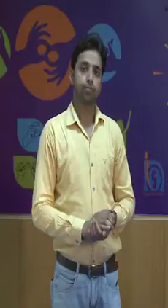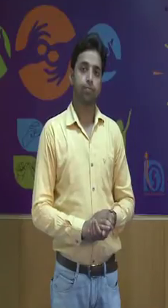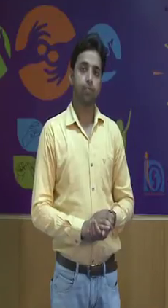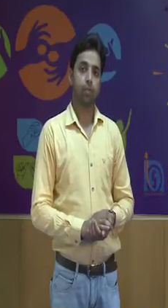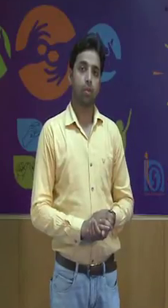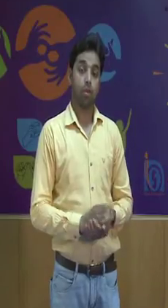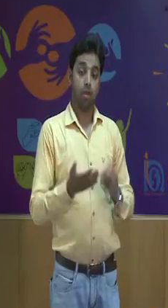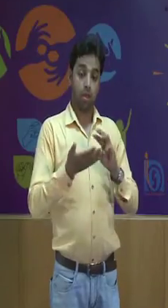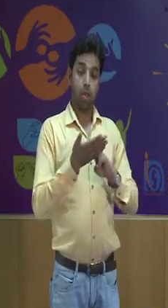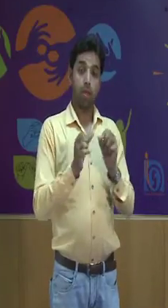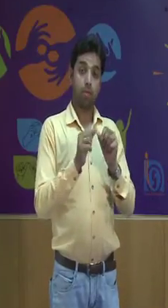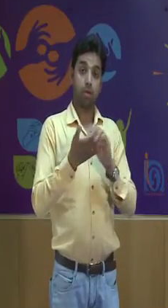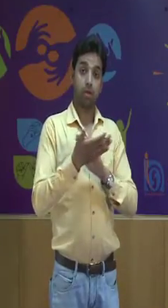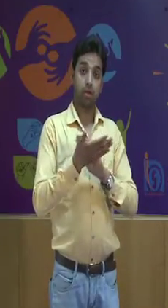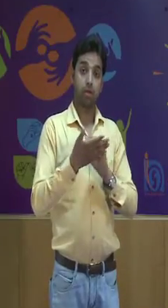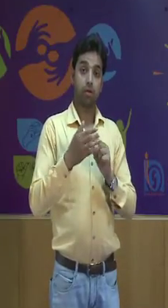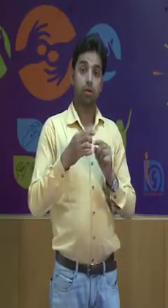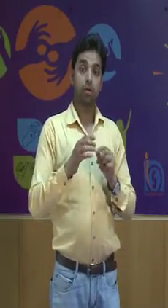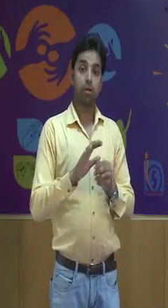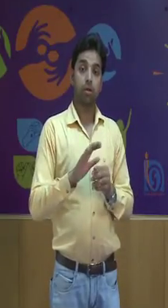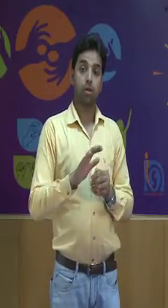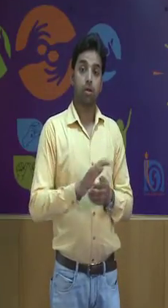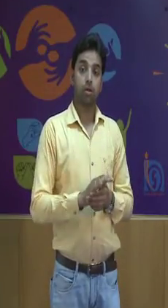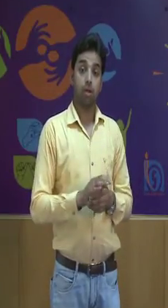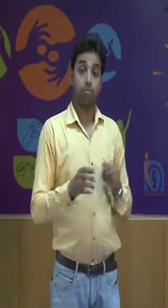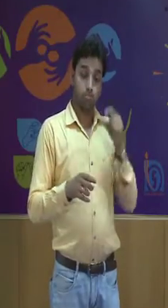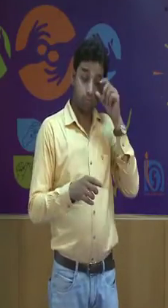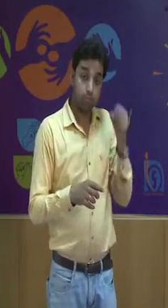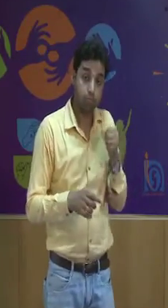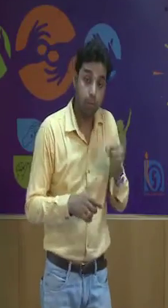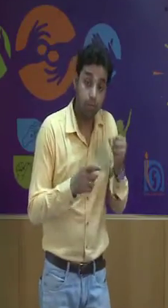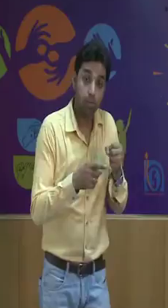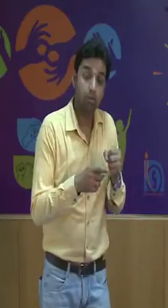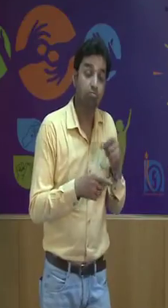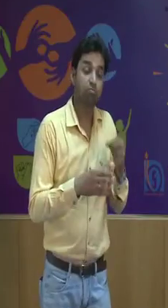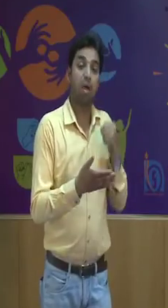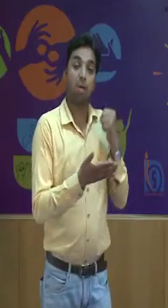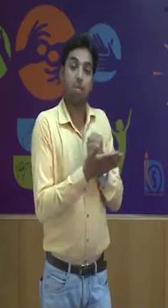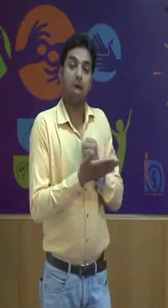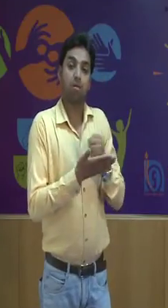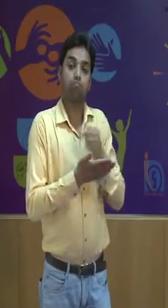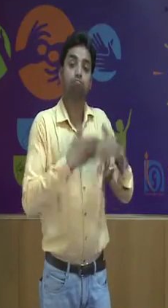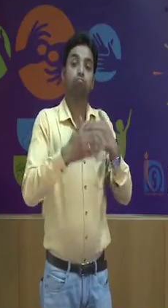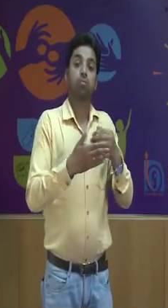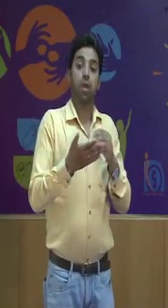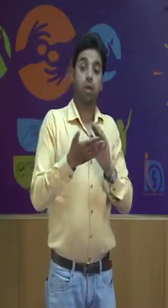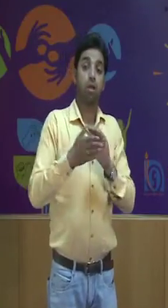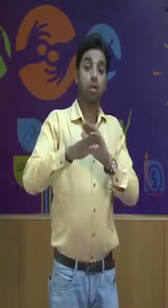Mahatma Gandhi tried his best to improve the condition of untouchables.